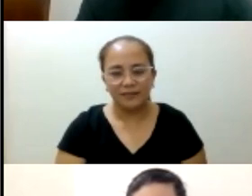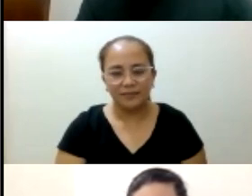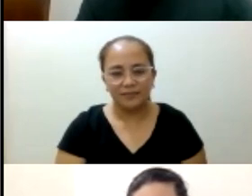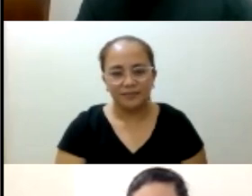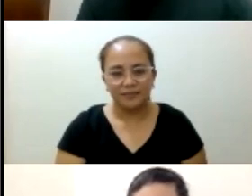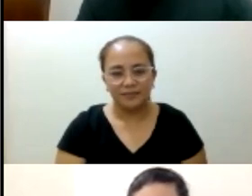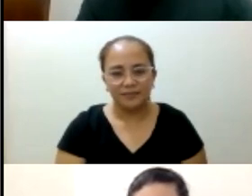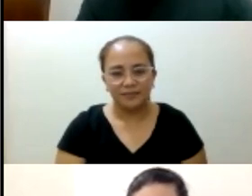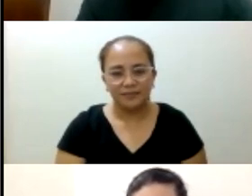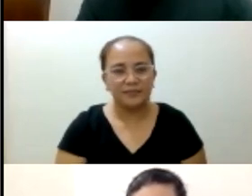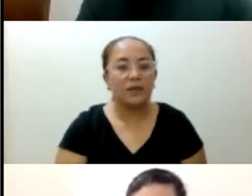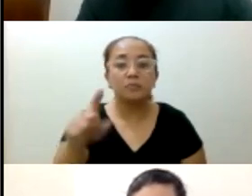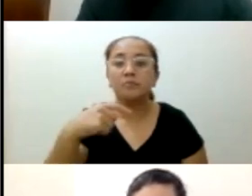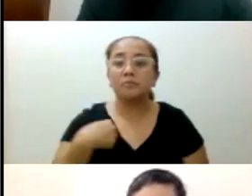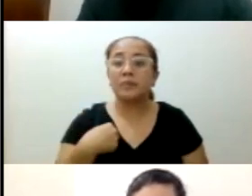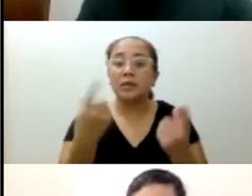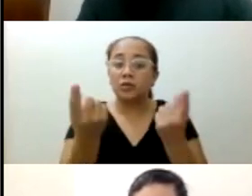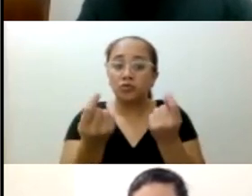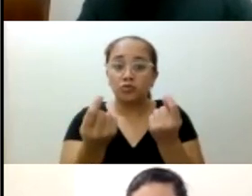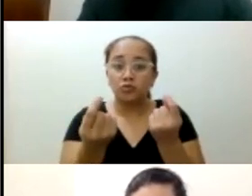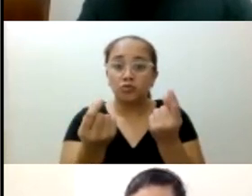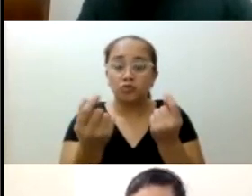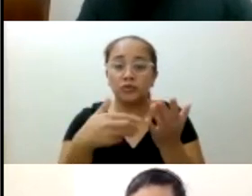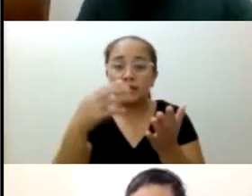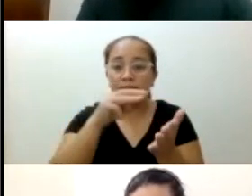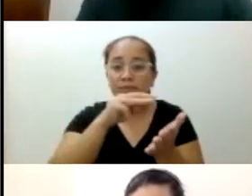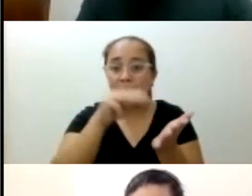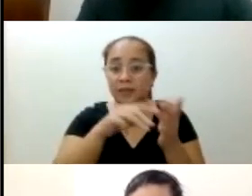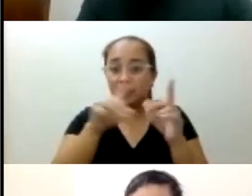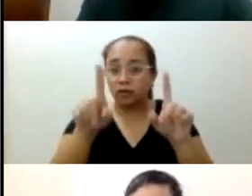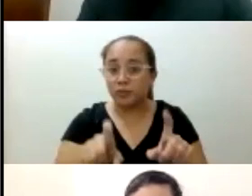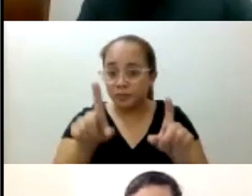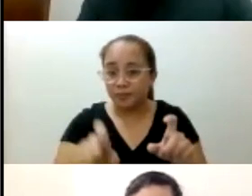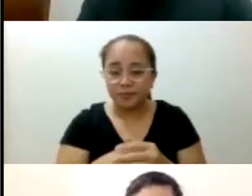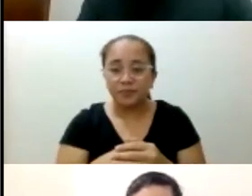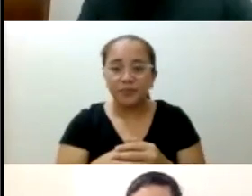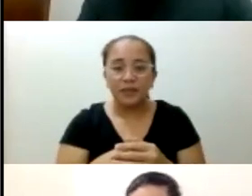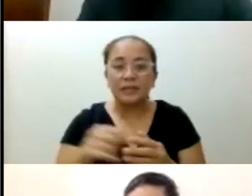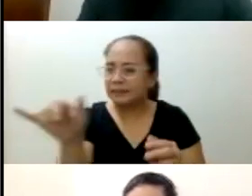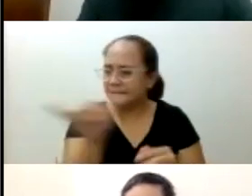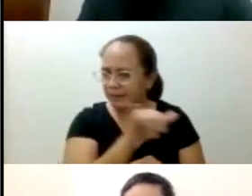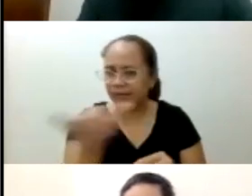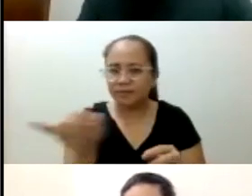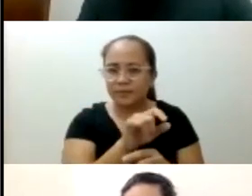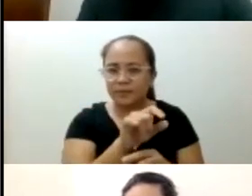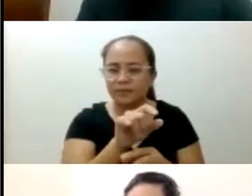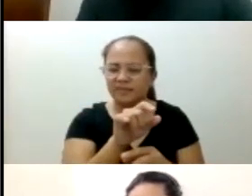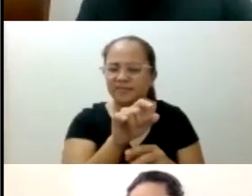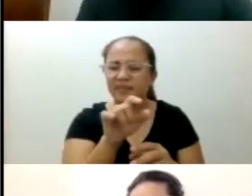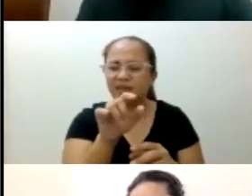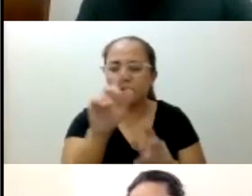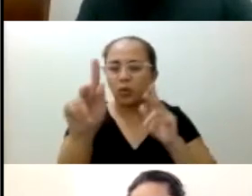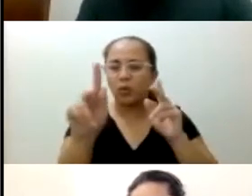okay, now what I'm going to do on the midterm is it'll be the same kinds of questions.